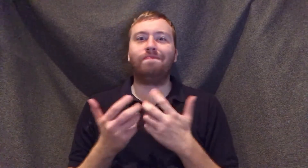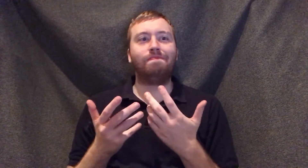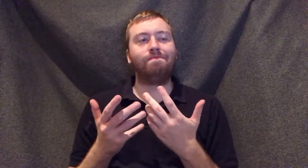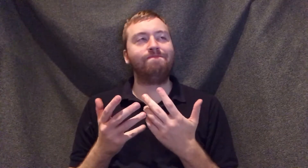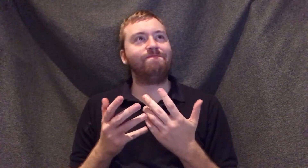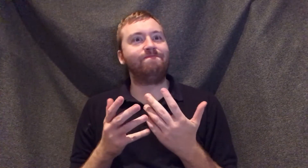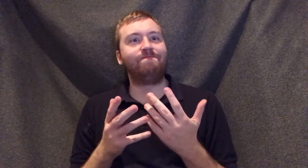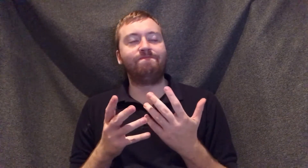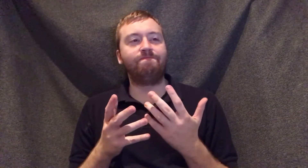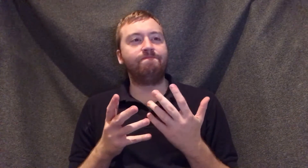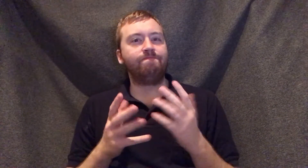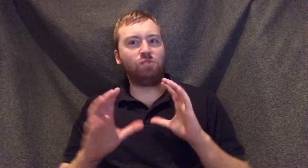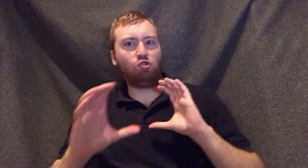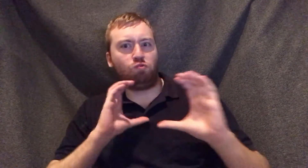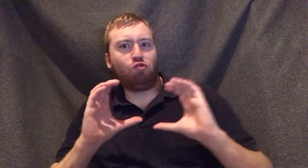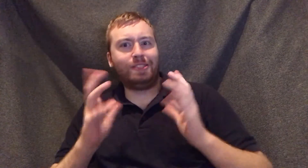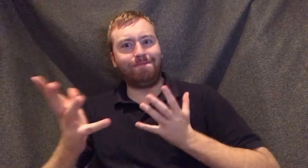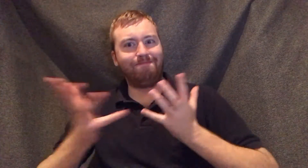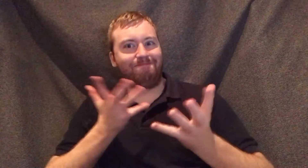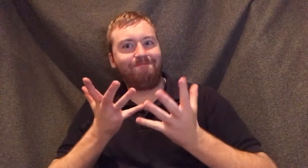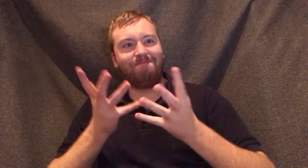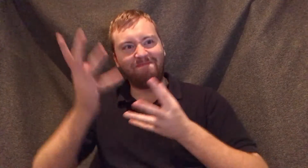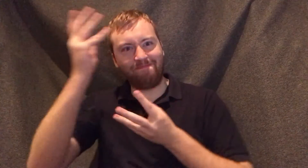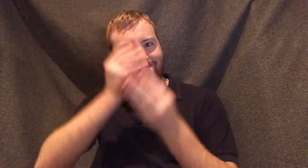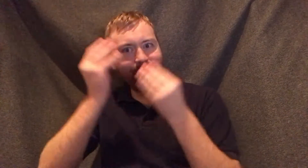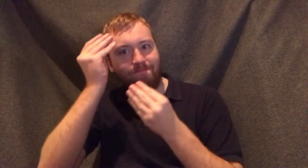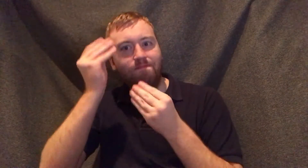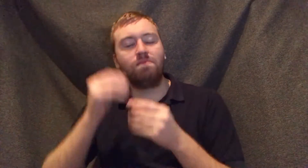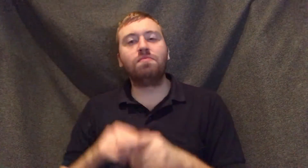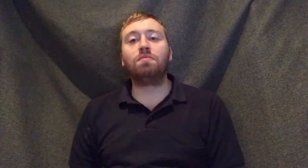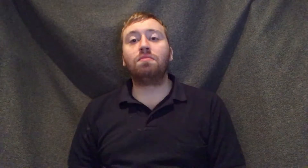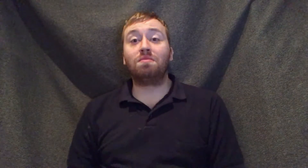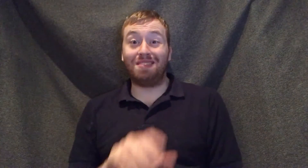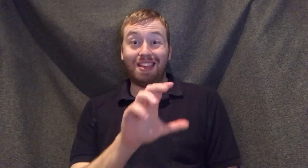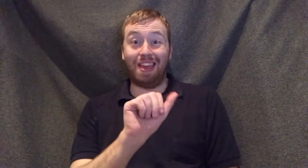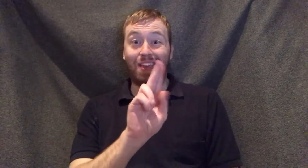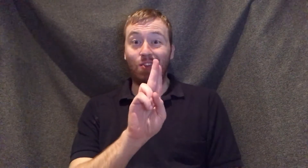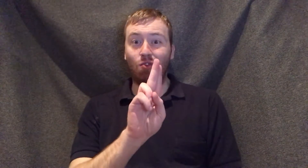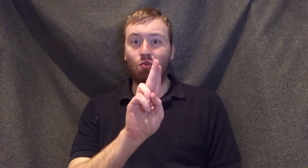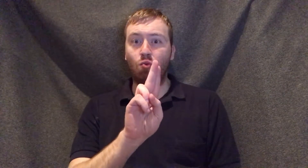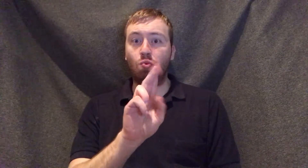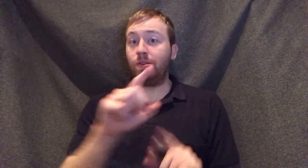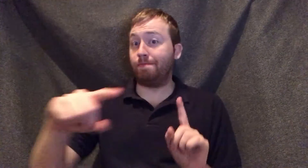People with autism may have a learning disability, but it can also affect people of average to high intellectual ability.